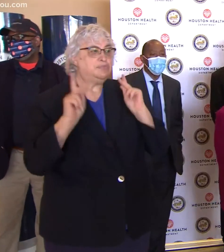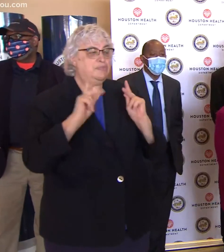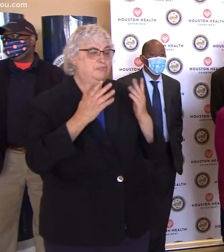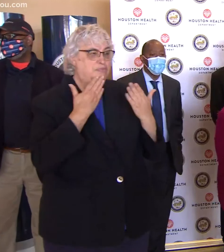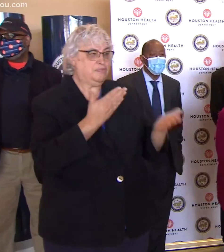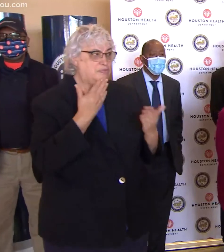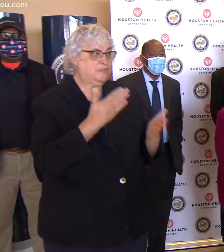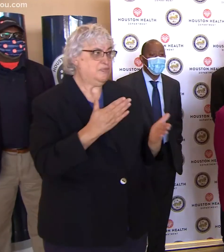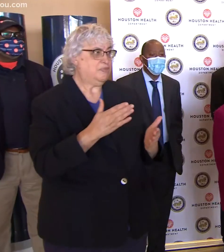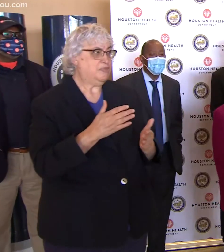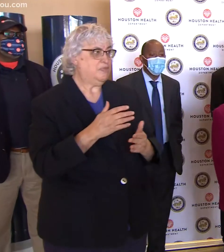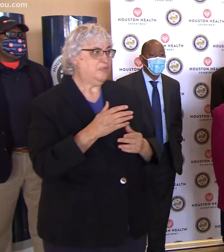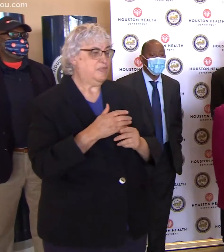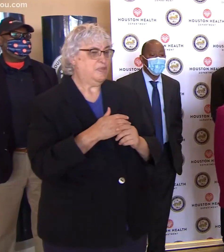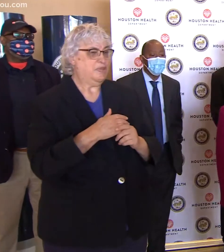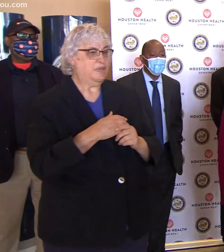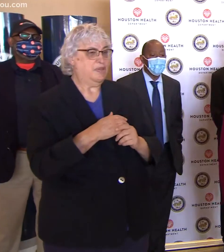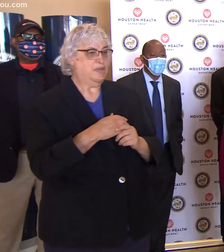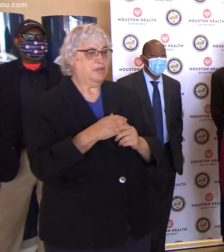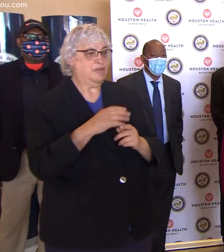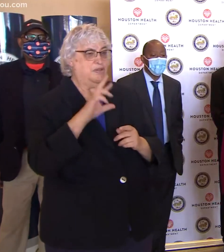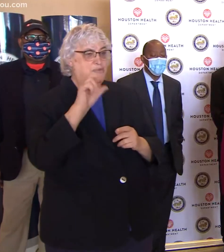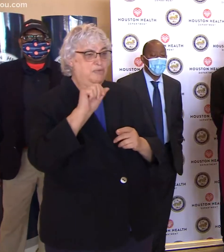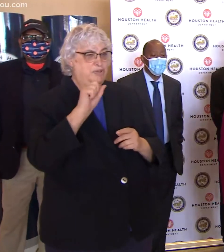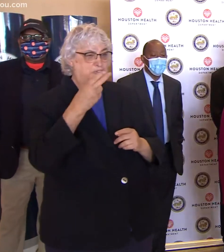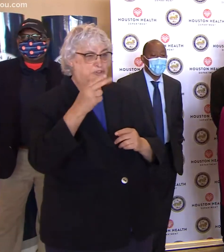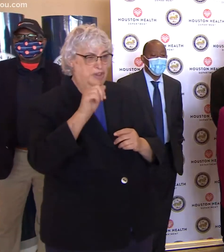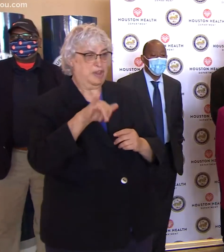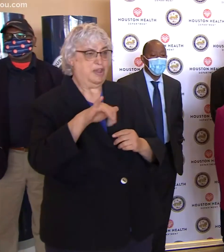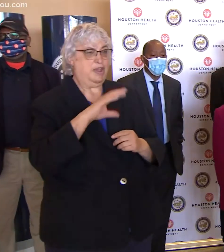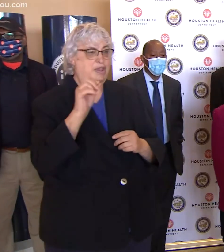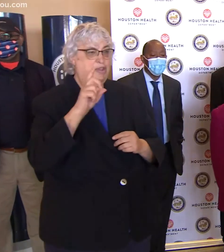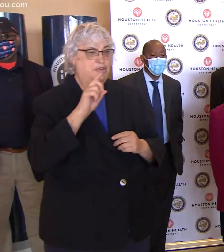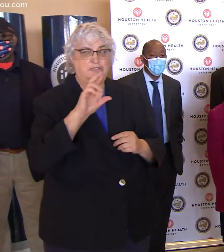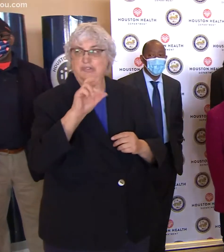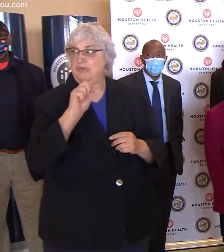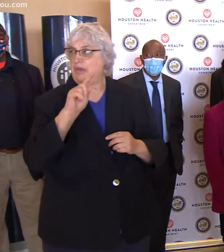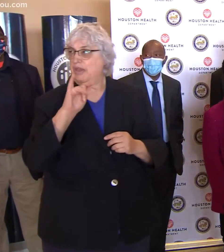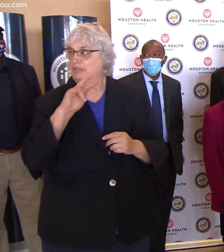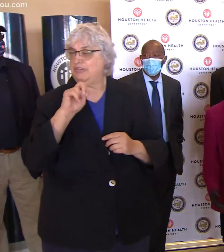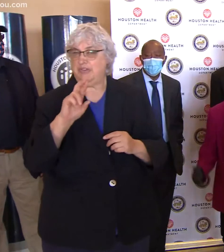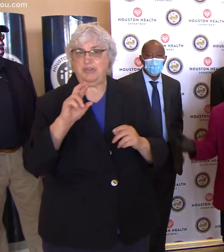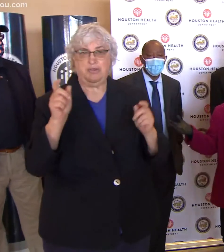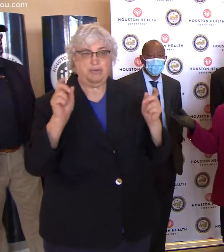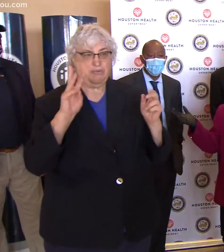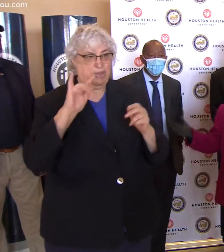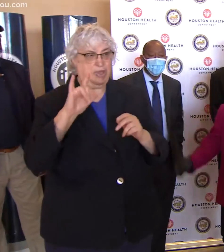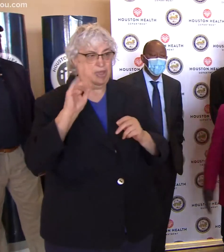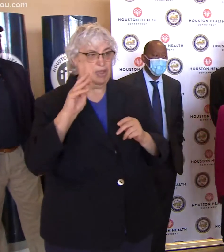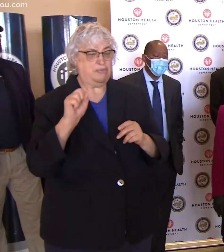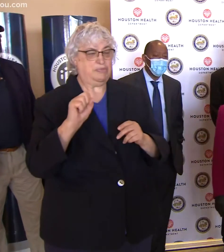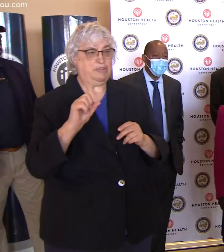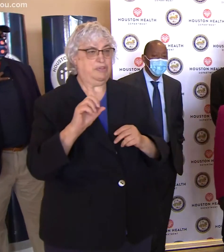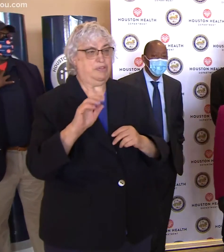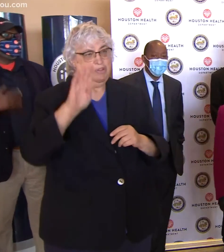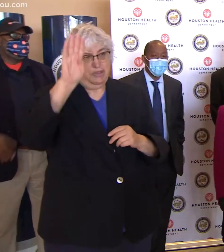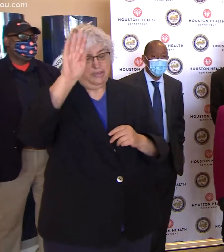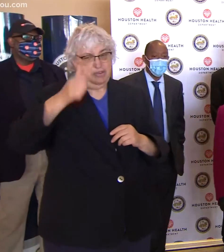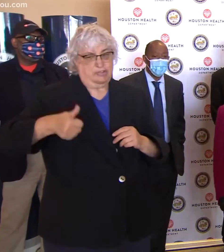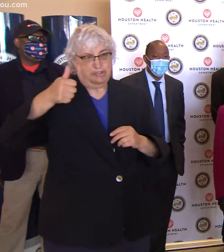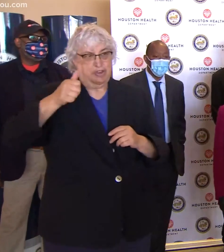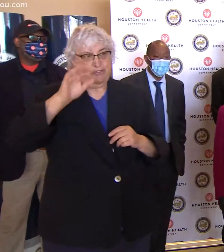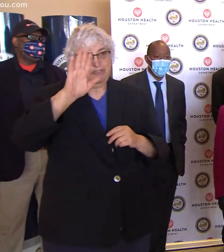thank Decrecia and Roche. Let me thank Director Williams, Chief Pena, and really your team that has